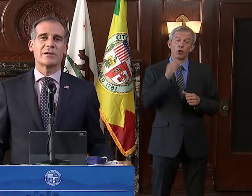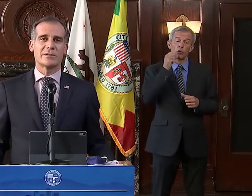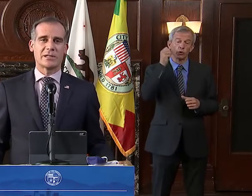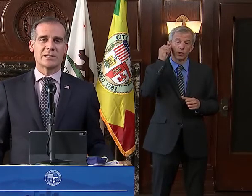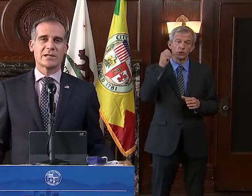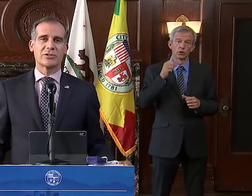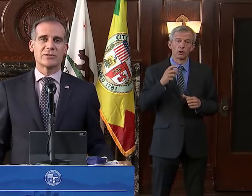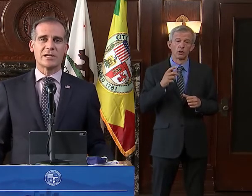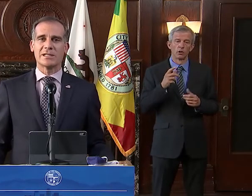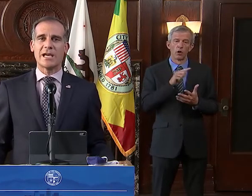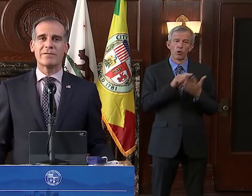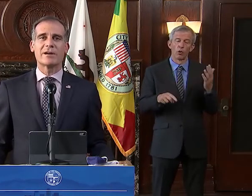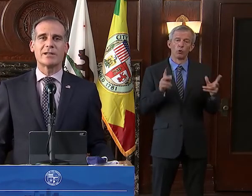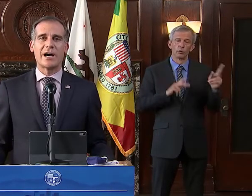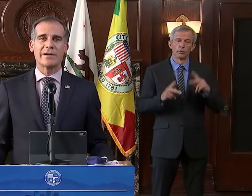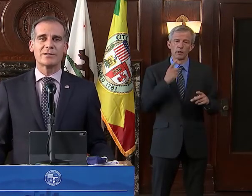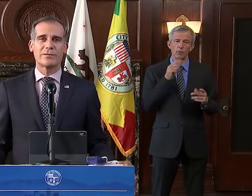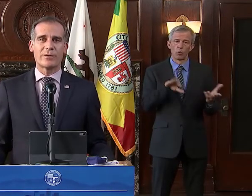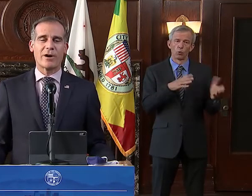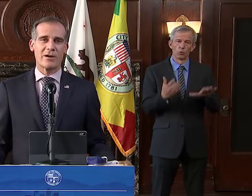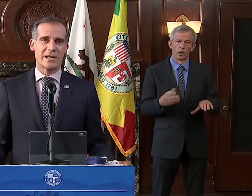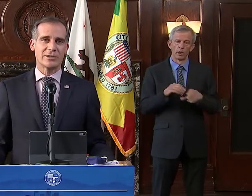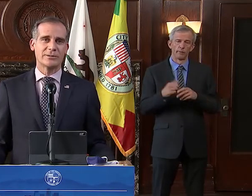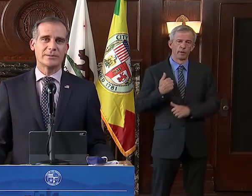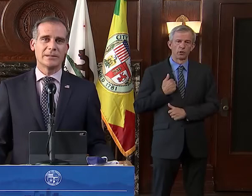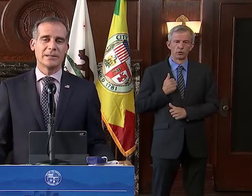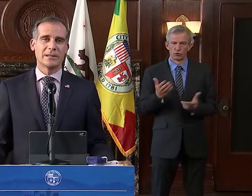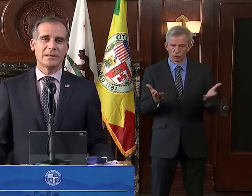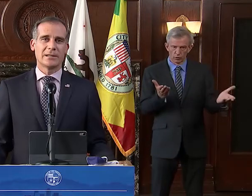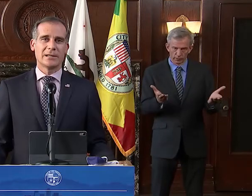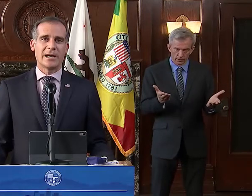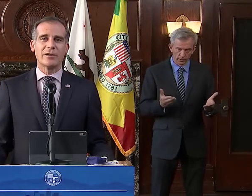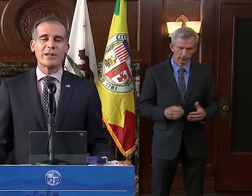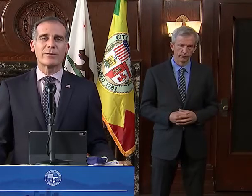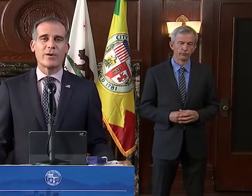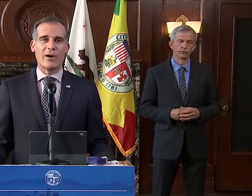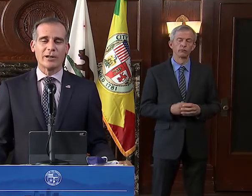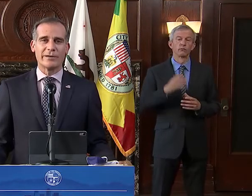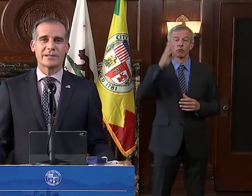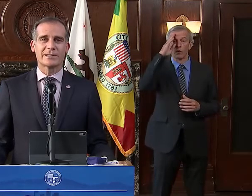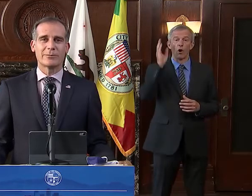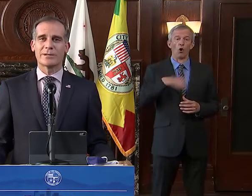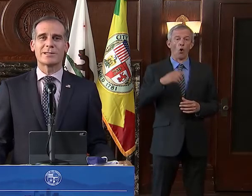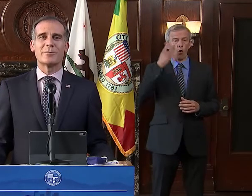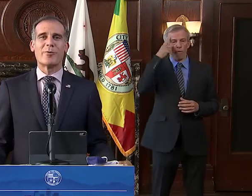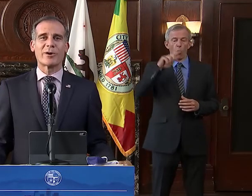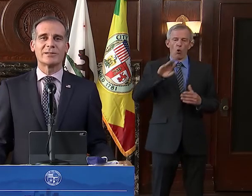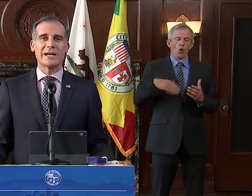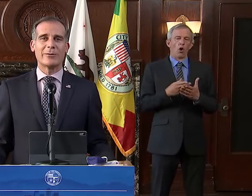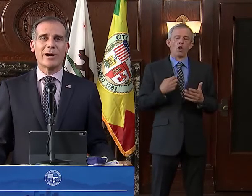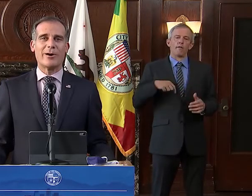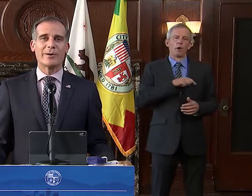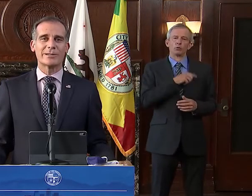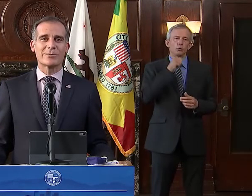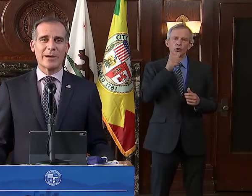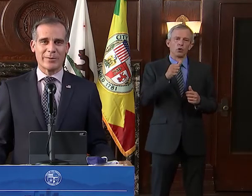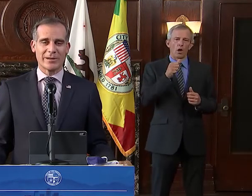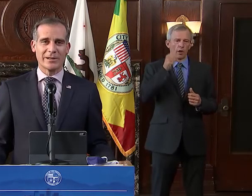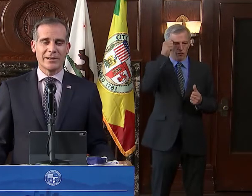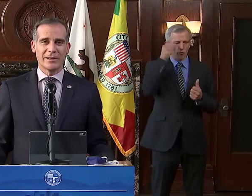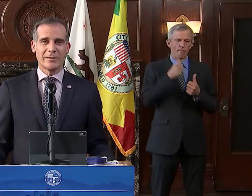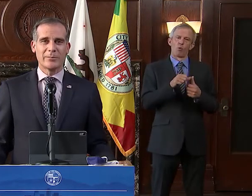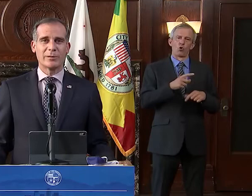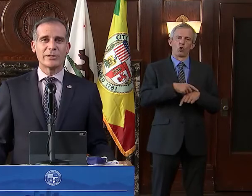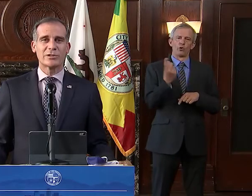fallen heroes in this country that gave their lives for our nation. I know that for all of us, it wasn't the Memorial Day we always